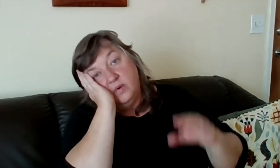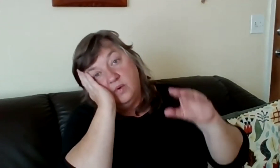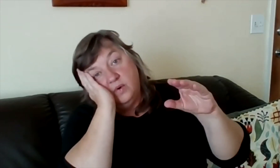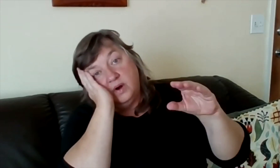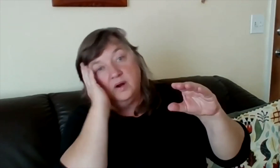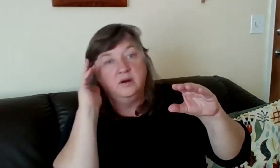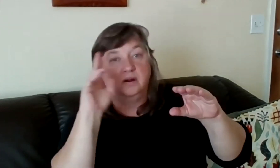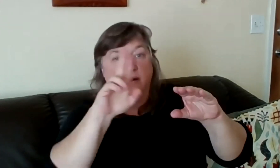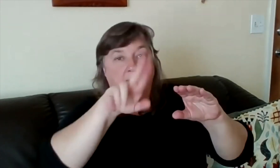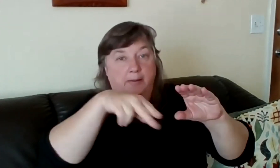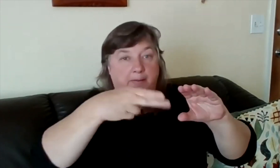Or